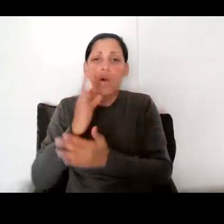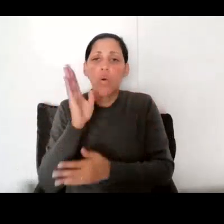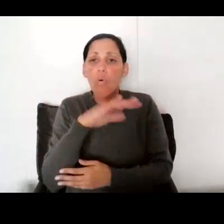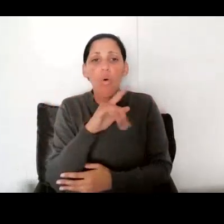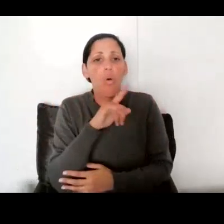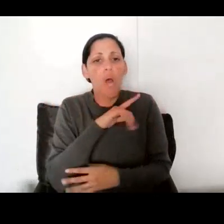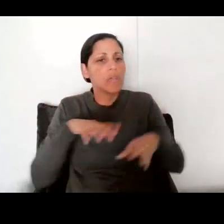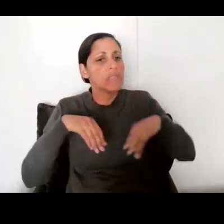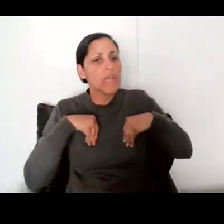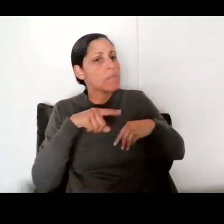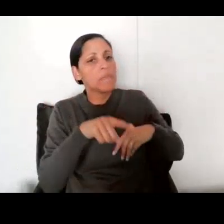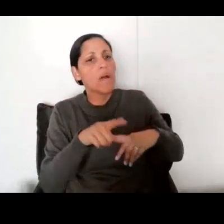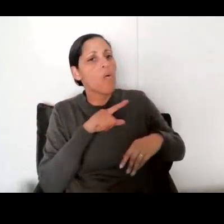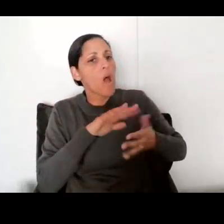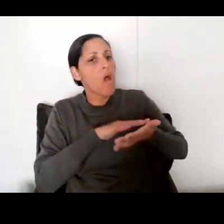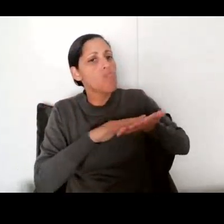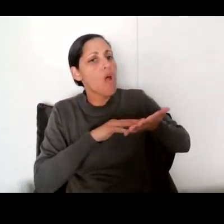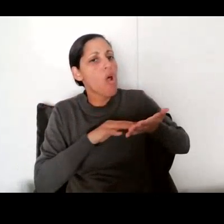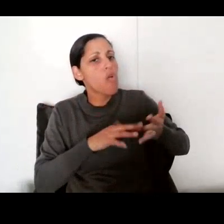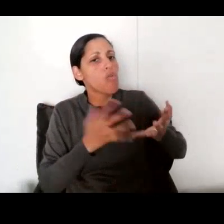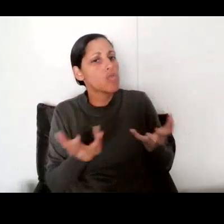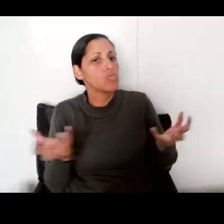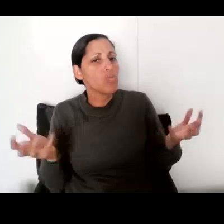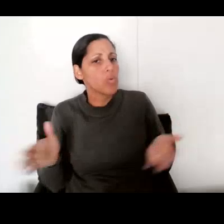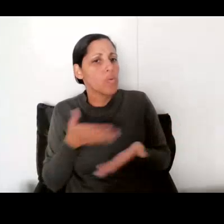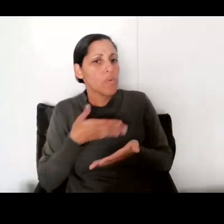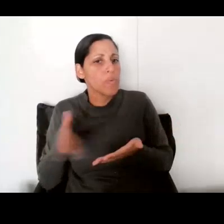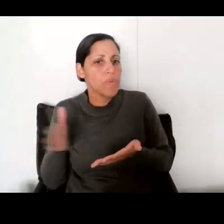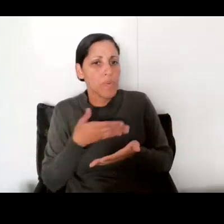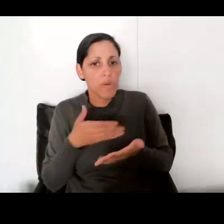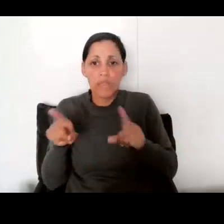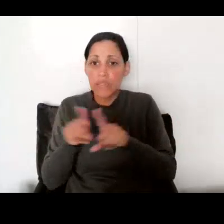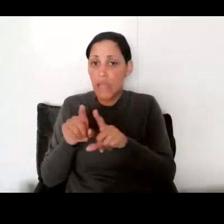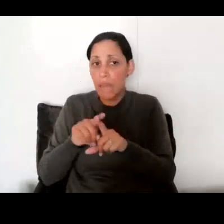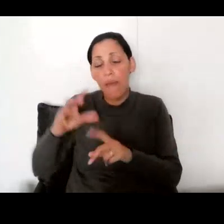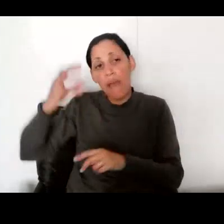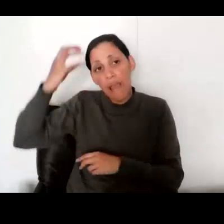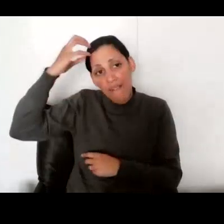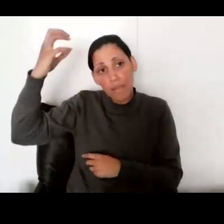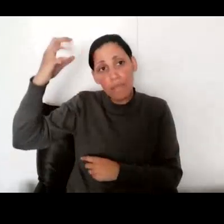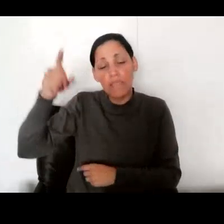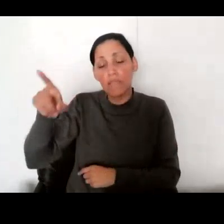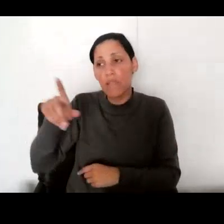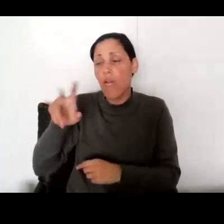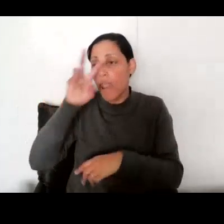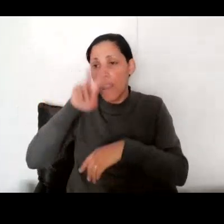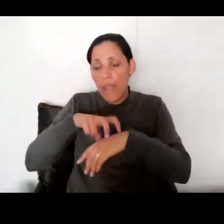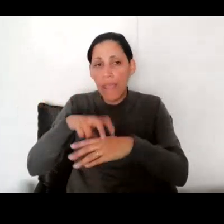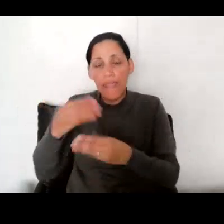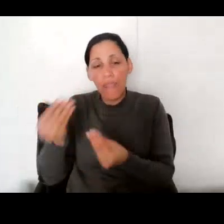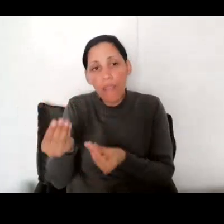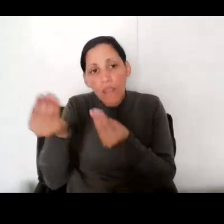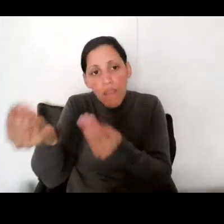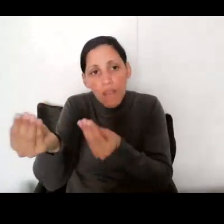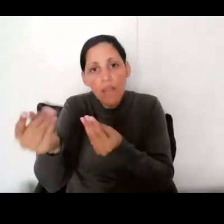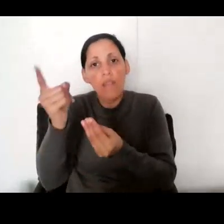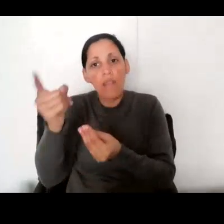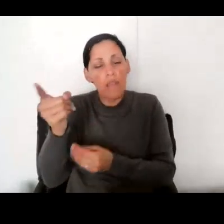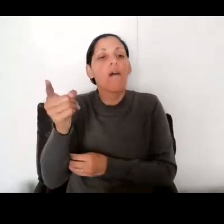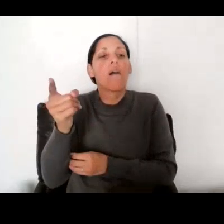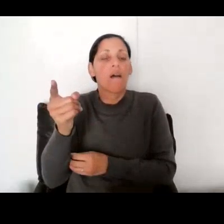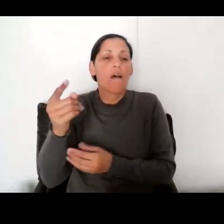those Braille resources. So even the government should also notice those schools and provide funding to the Braille